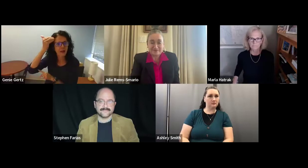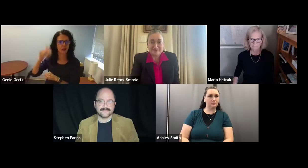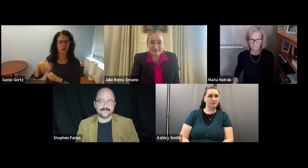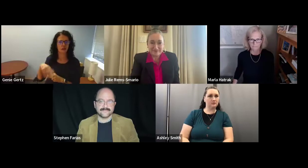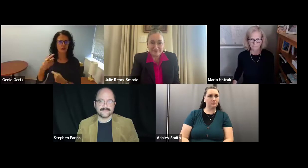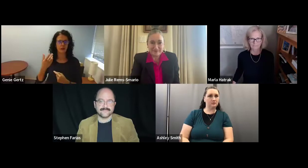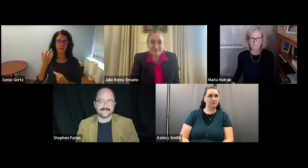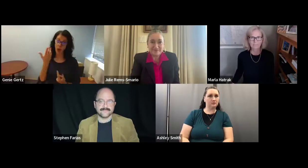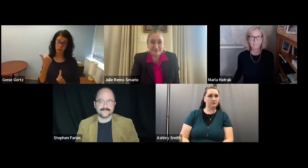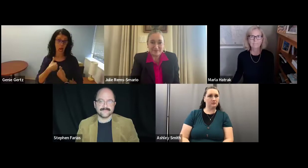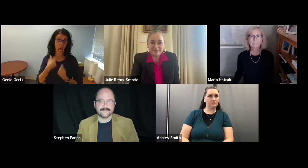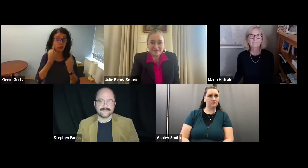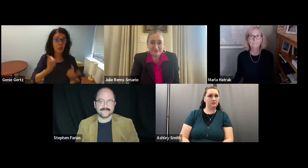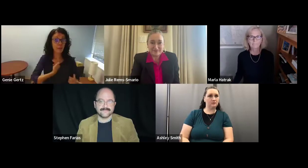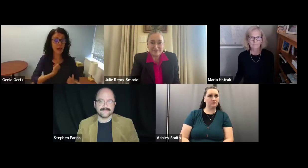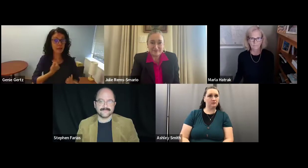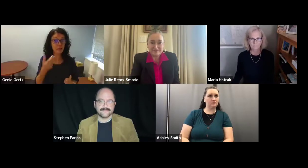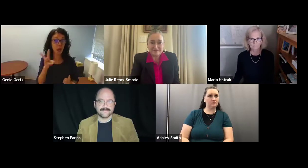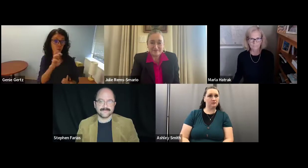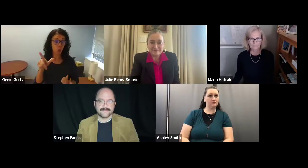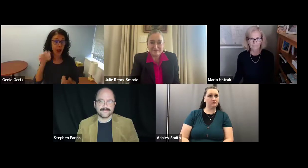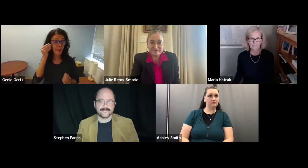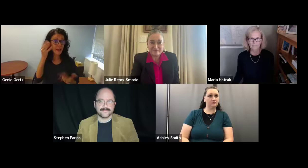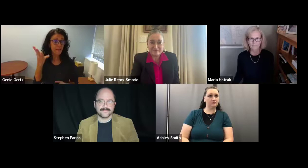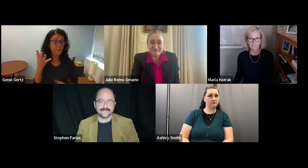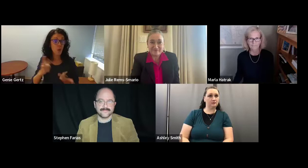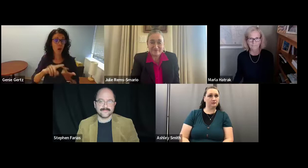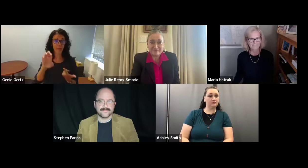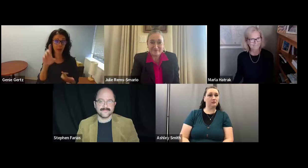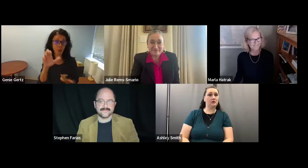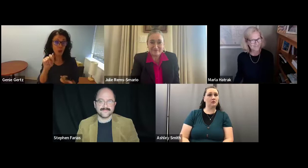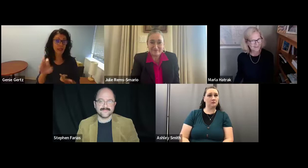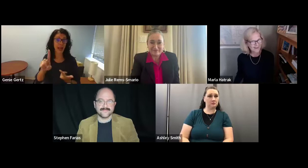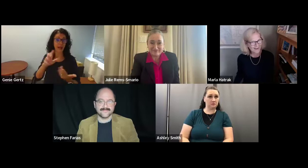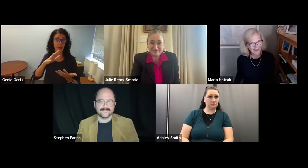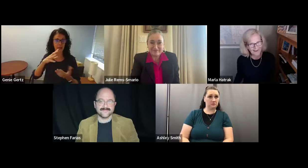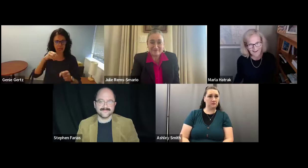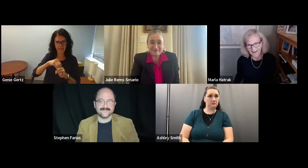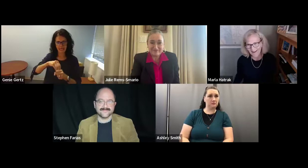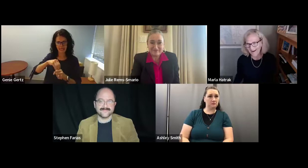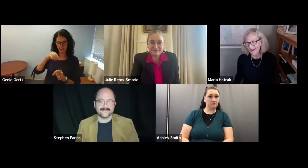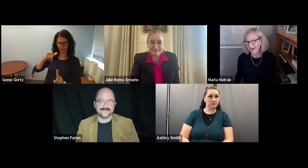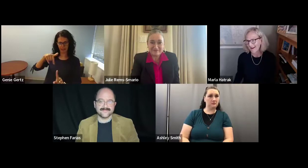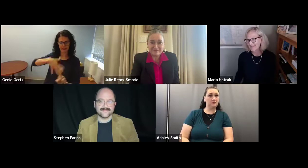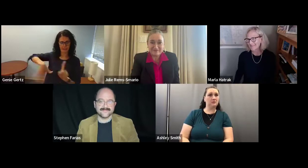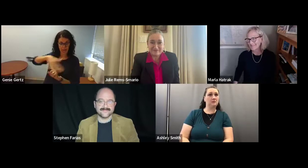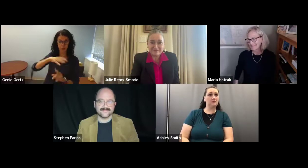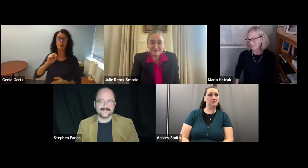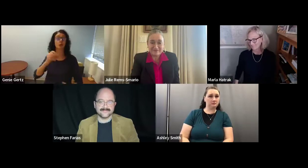they need and the knowledge that they need, because I considered myself well informed. I'm fairly well educated,